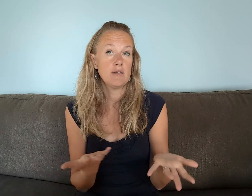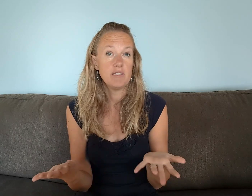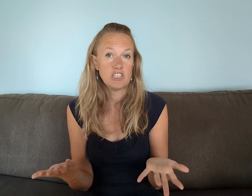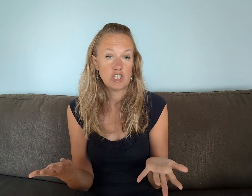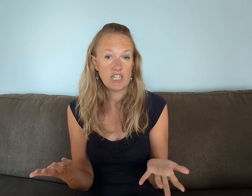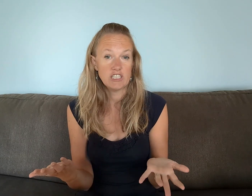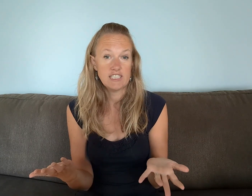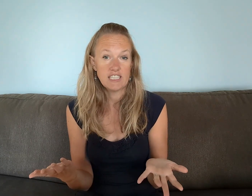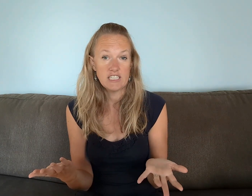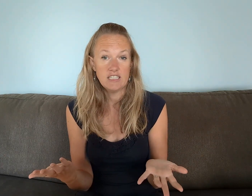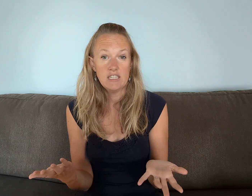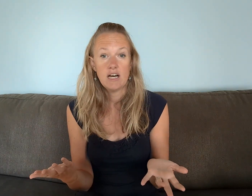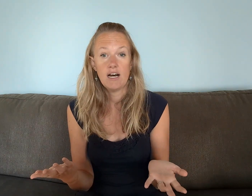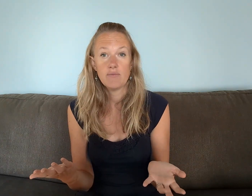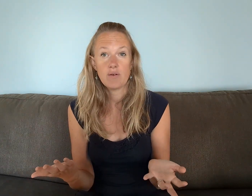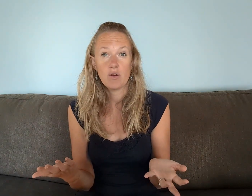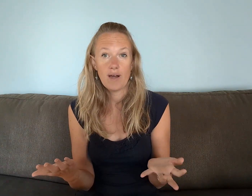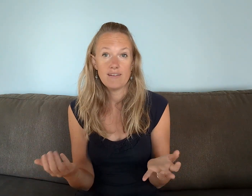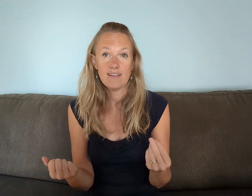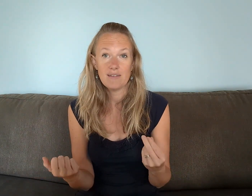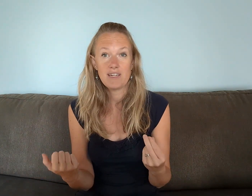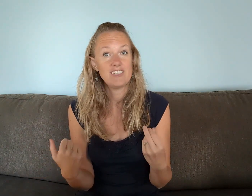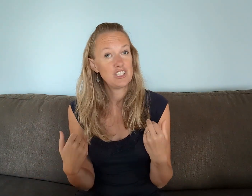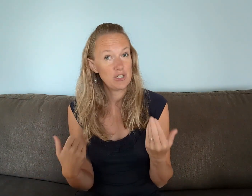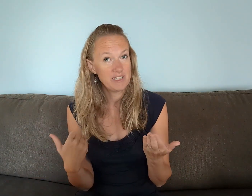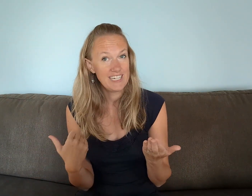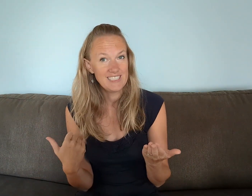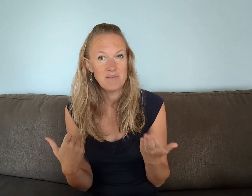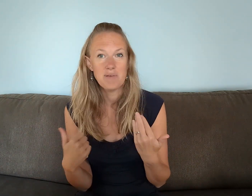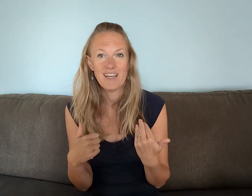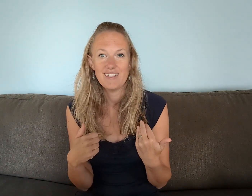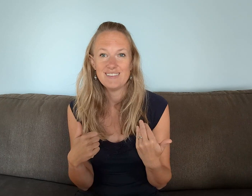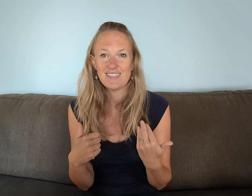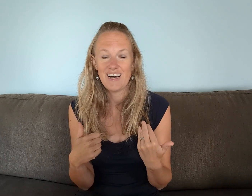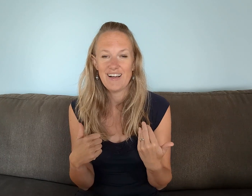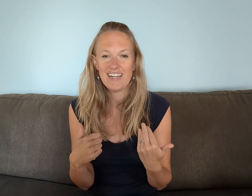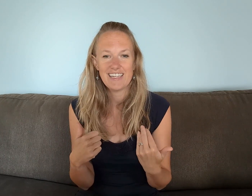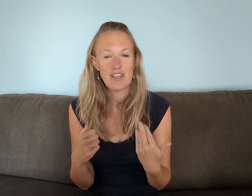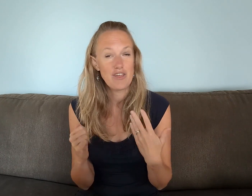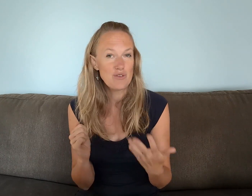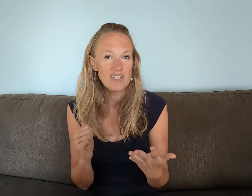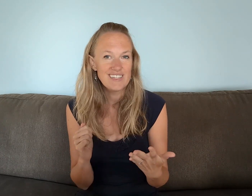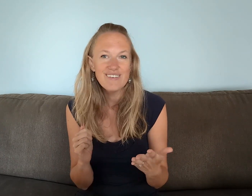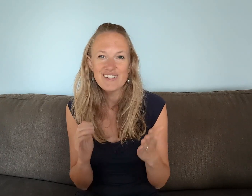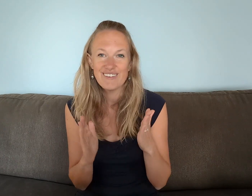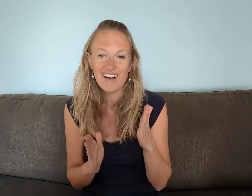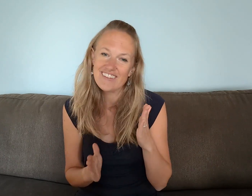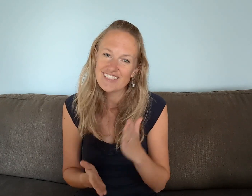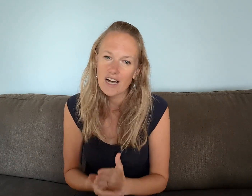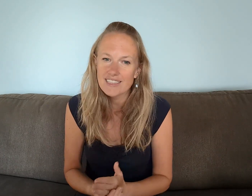bit of a trickier section that required a little bit of interpretation because I had to get the thesaurus out because we don't have signs